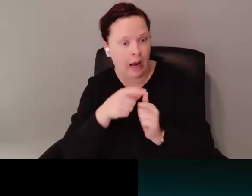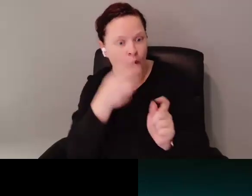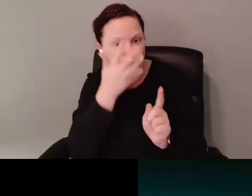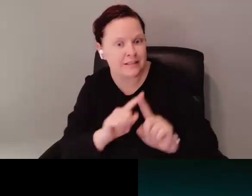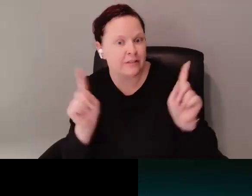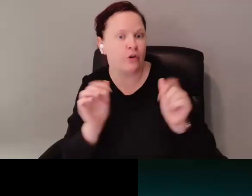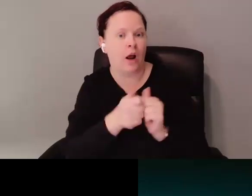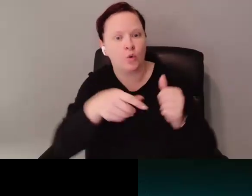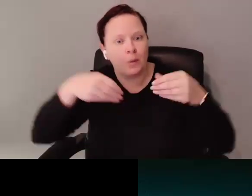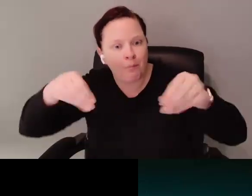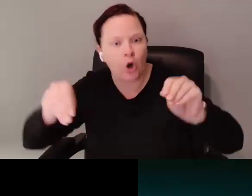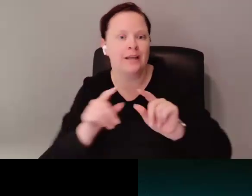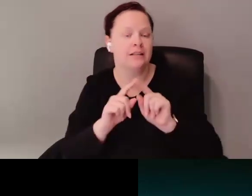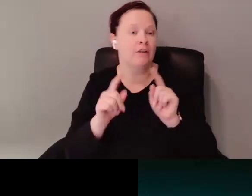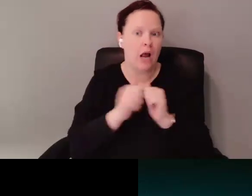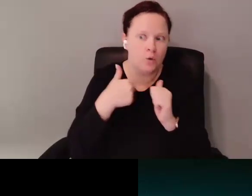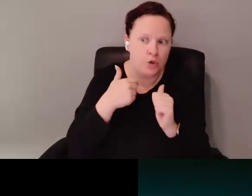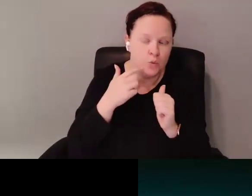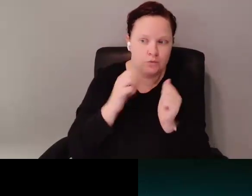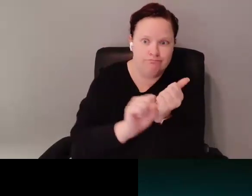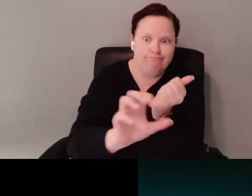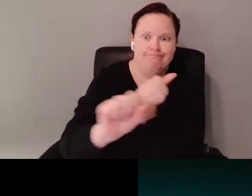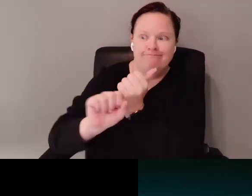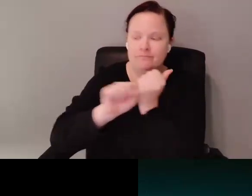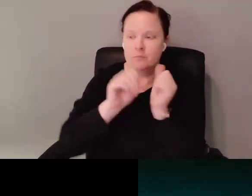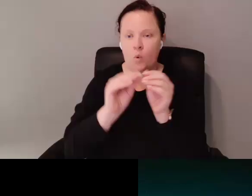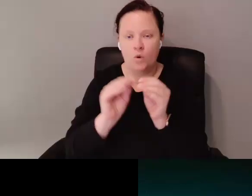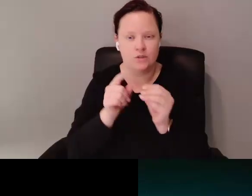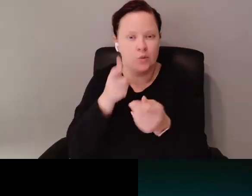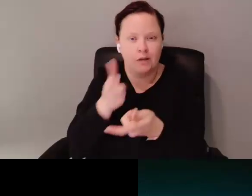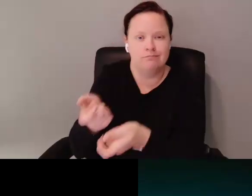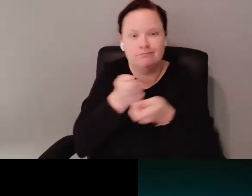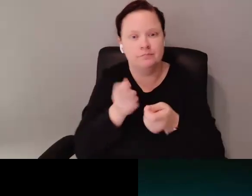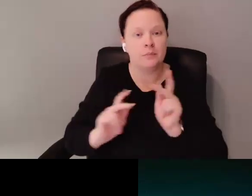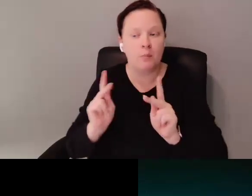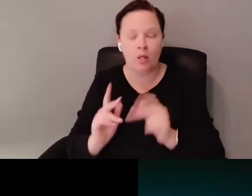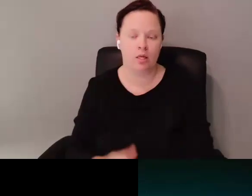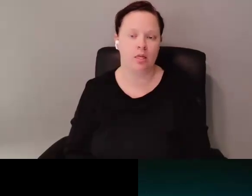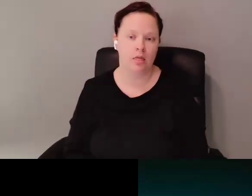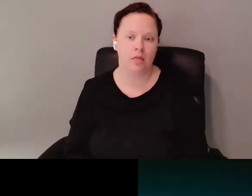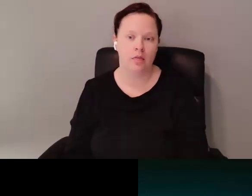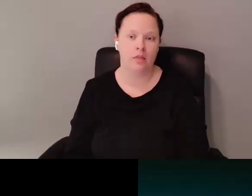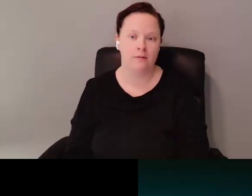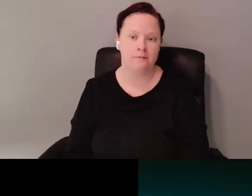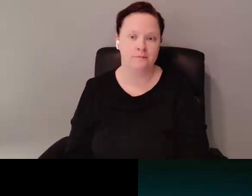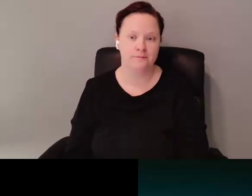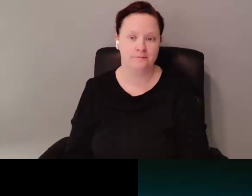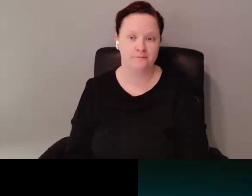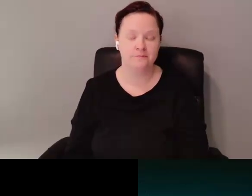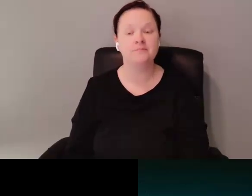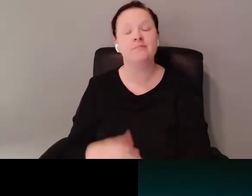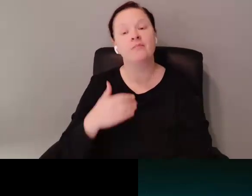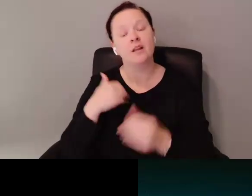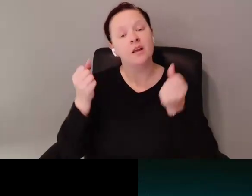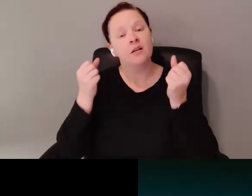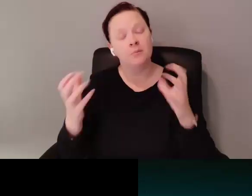and sell it so that you can capture part of the market? I do have a lot of clients that